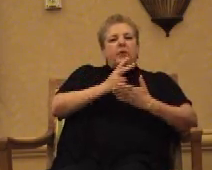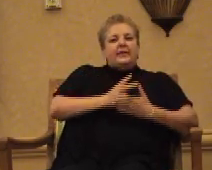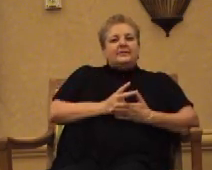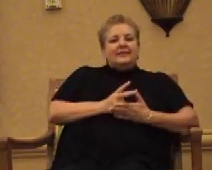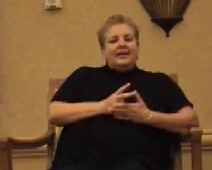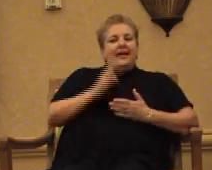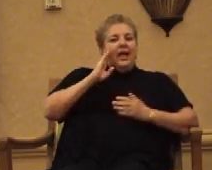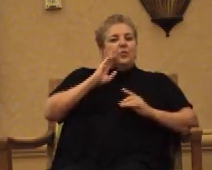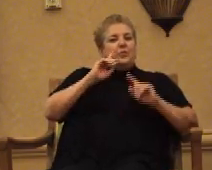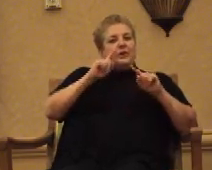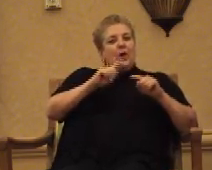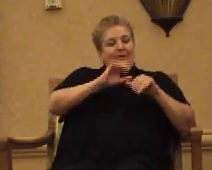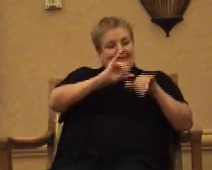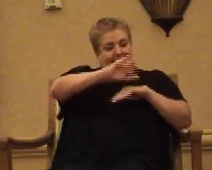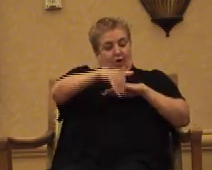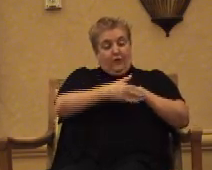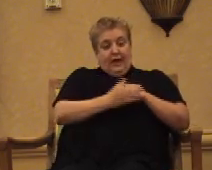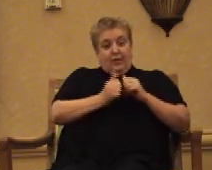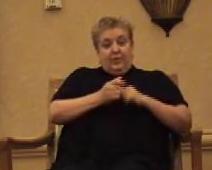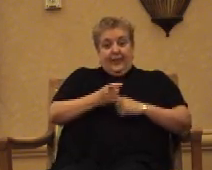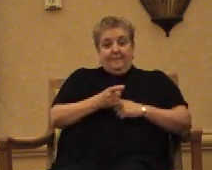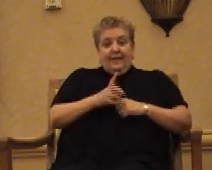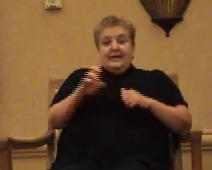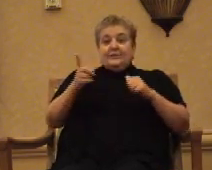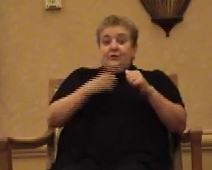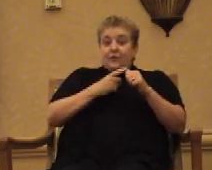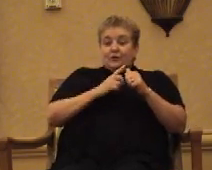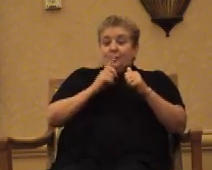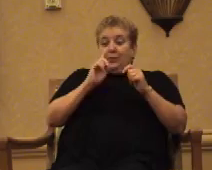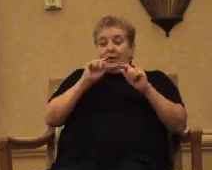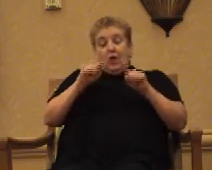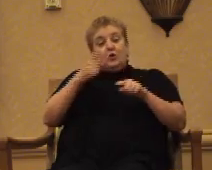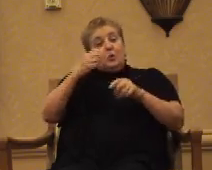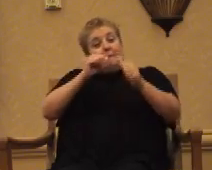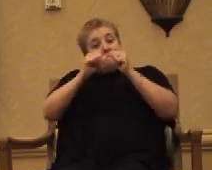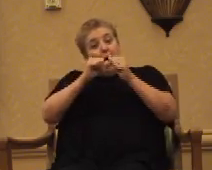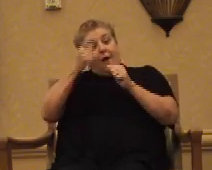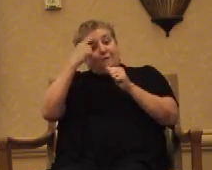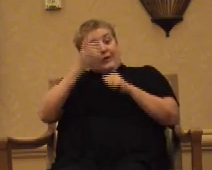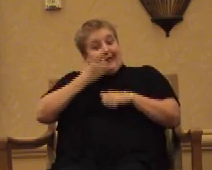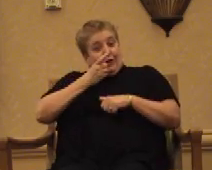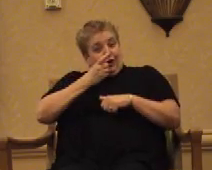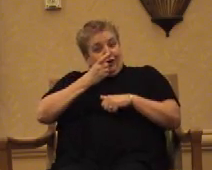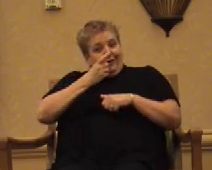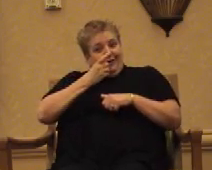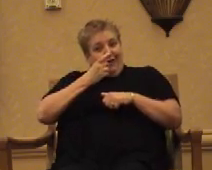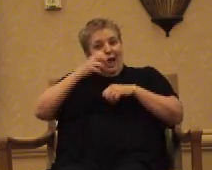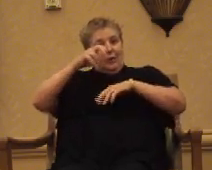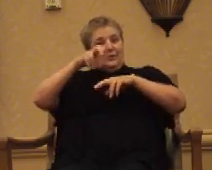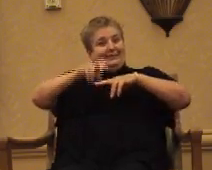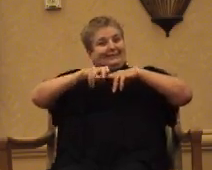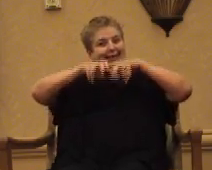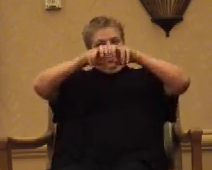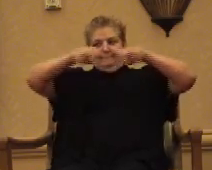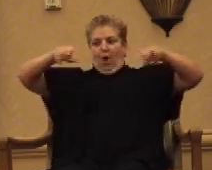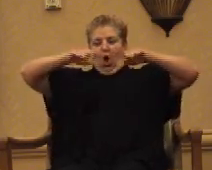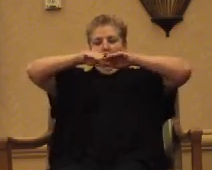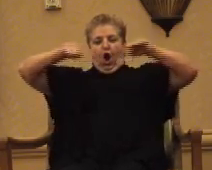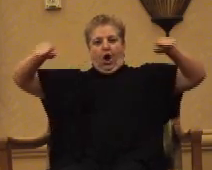to spend the night with him. And first he'd take us out to a bar for dinner and put us at the bar. And then I remember just looking at the